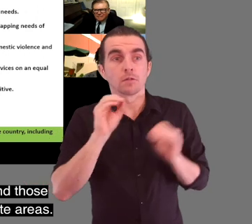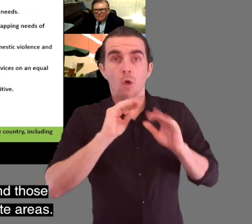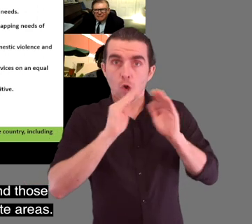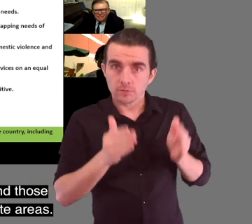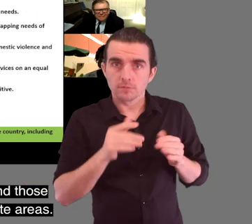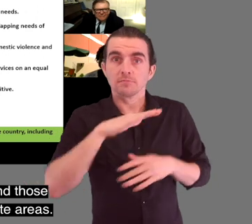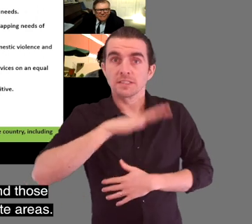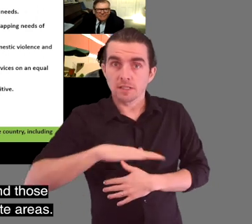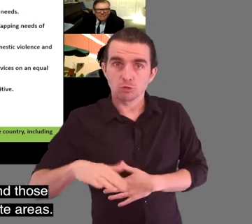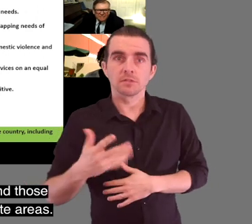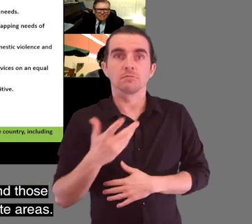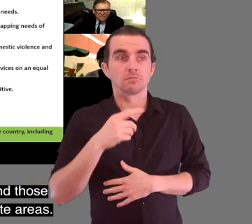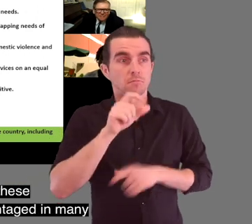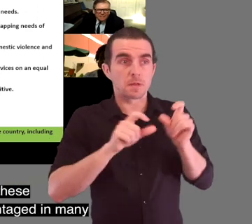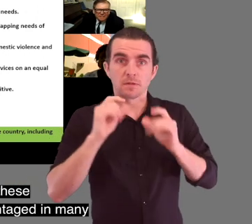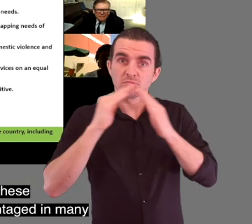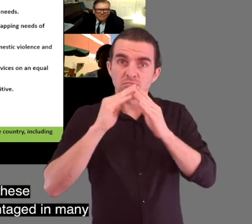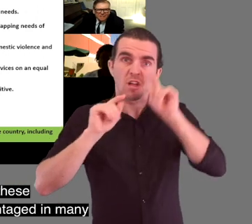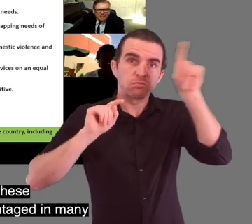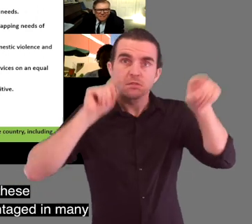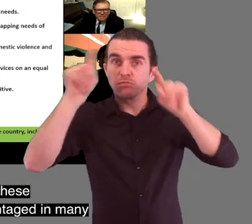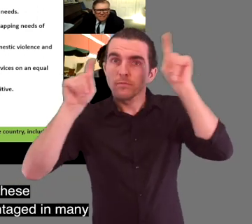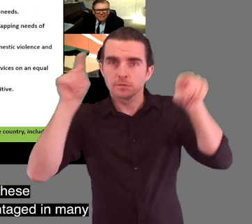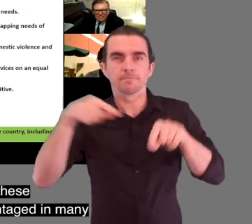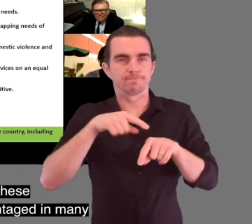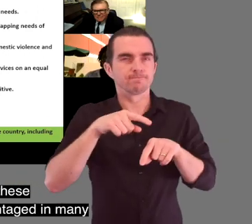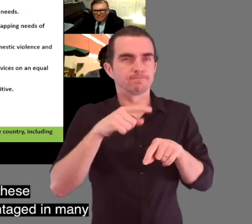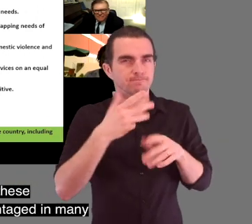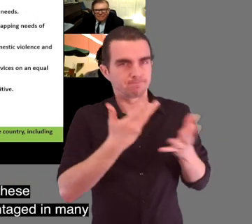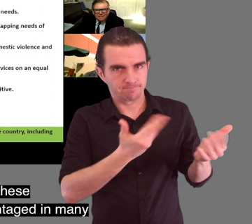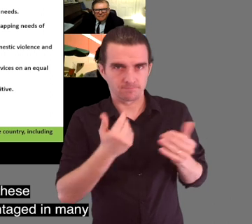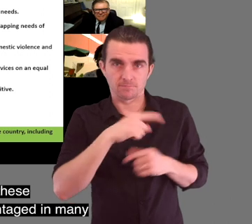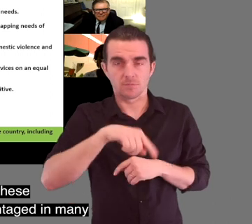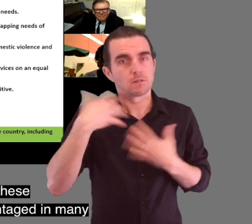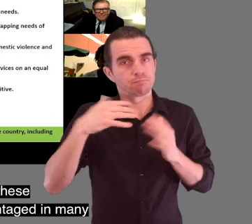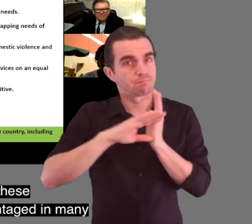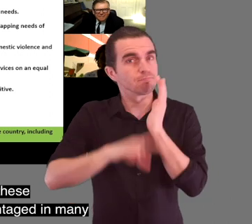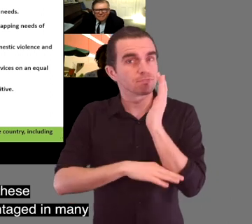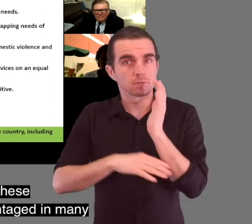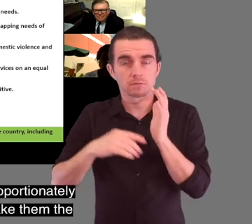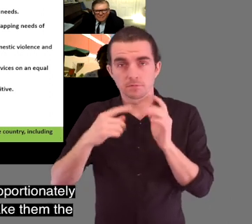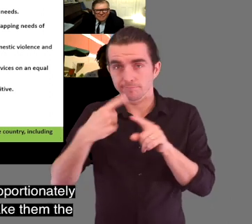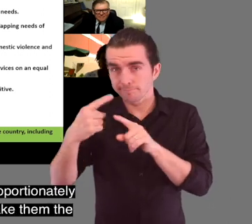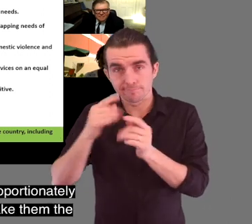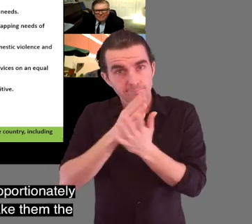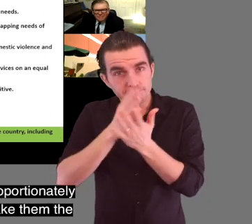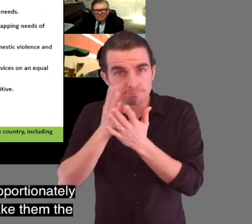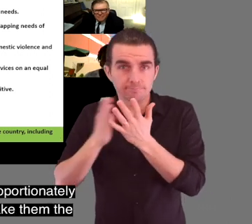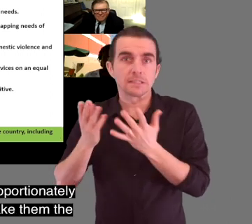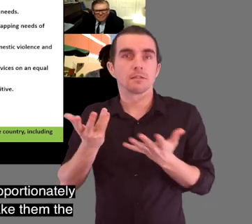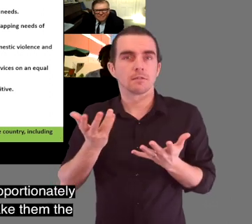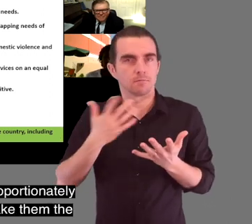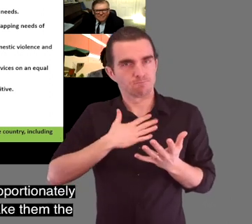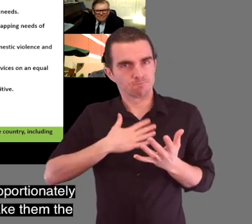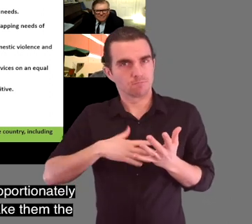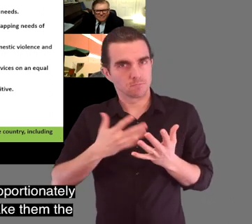children, and those living in rural remote areas. Like we are saying, these are people who are disadvantaged in many ways, and we should